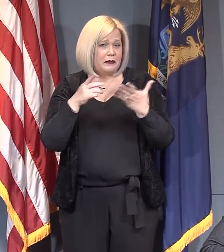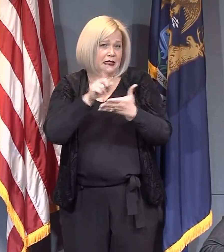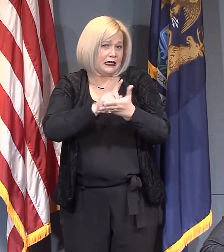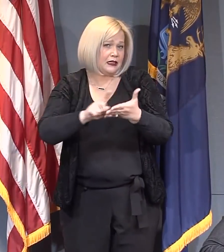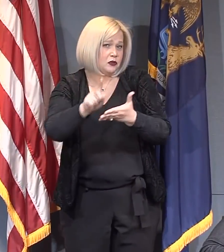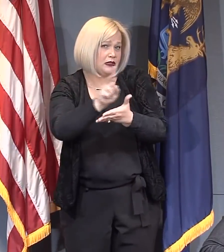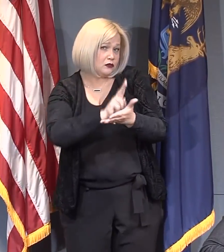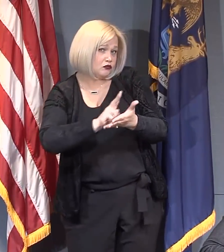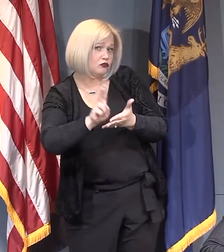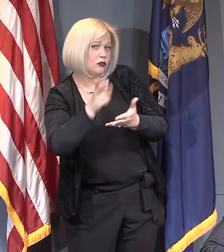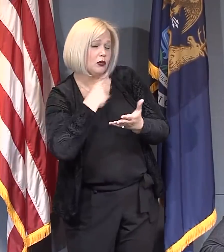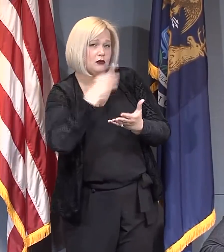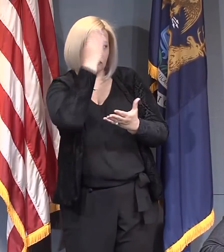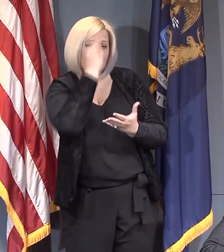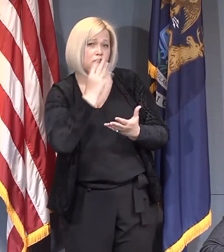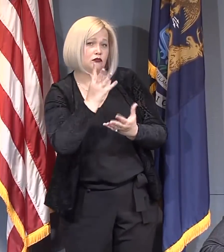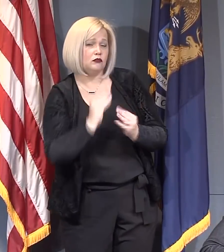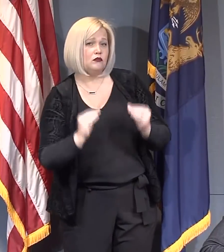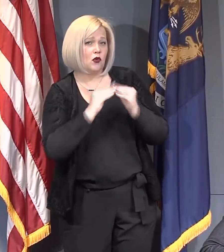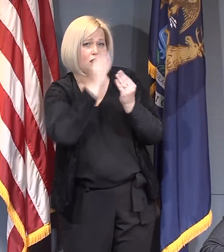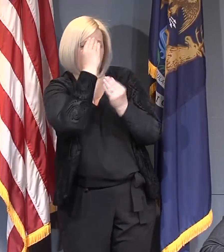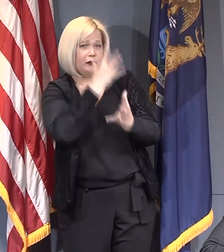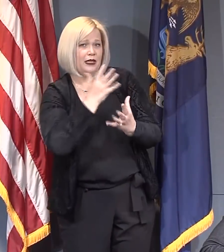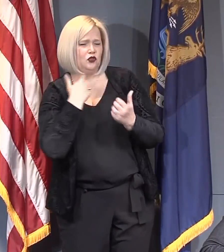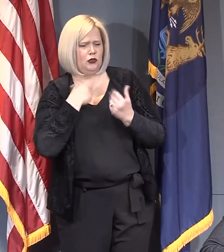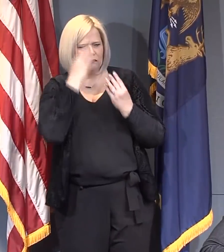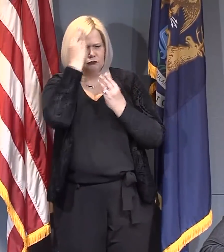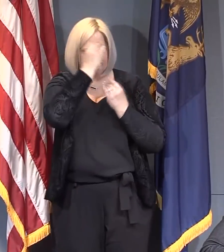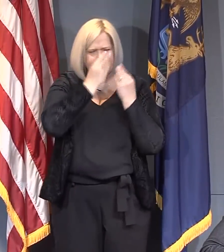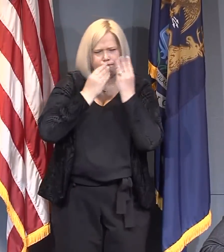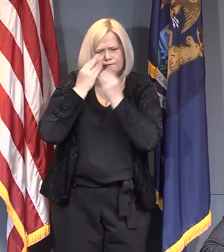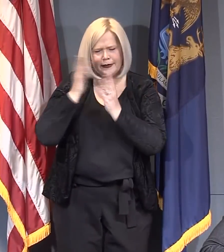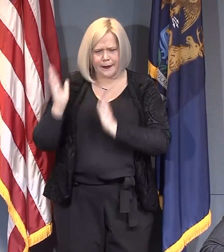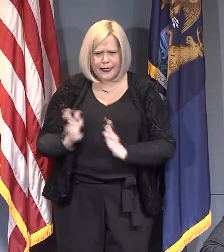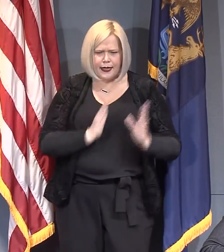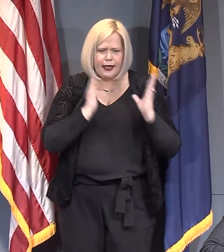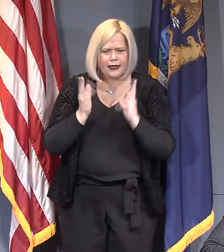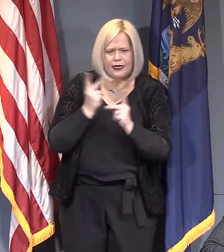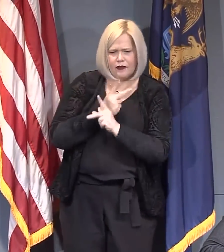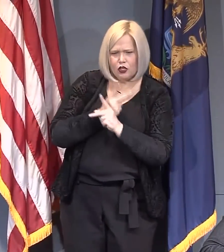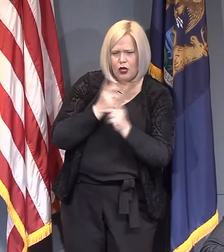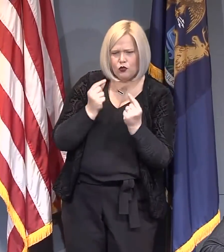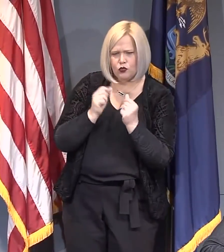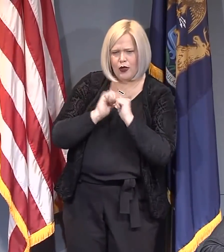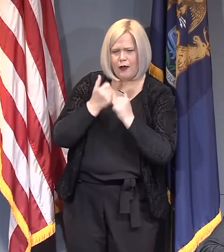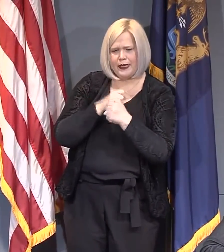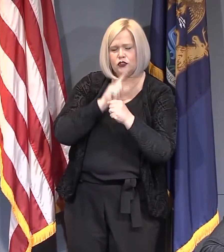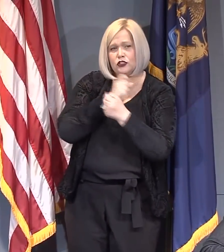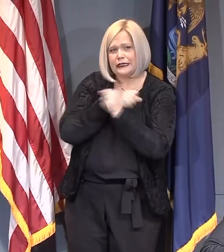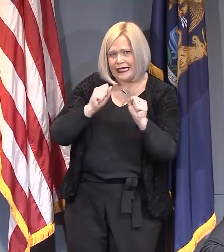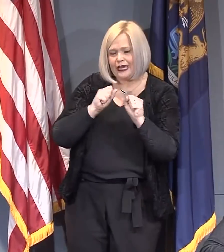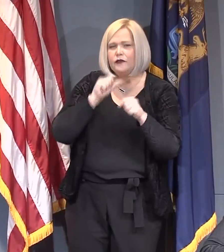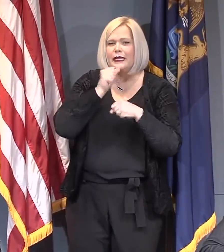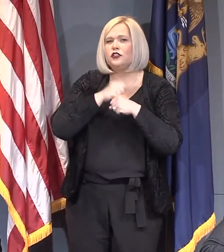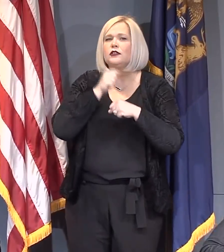week after, I think people will see we've put a lot of thought into it. We're going to do this safely so we don't have a second wave.